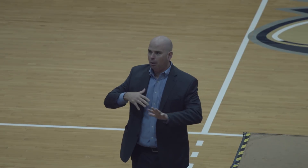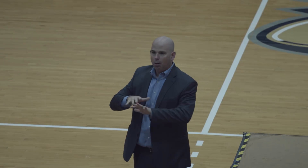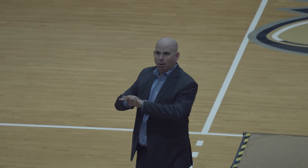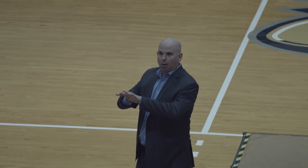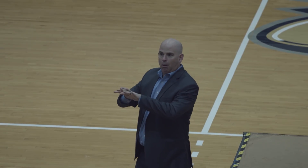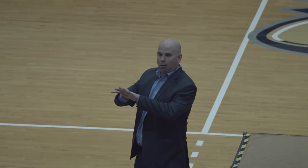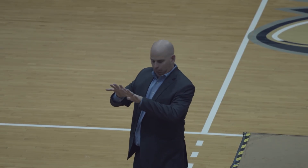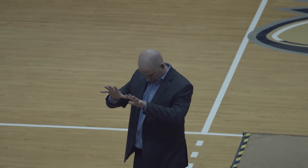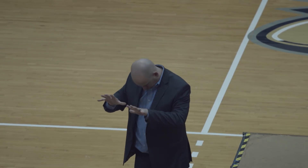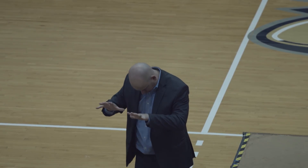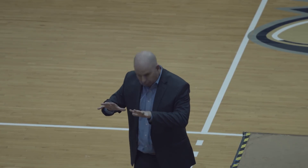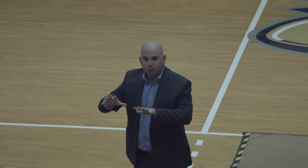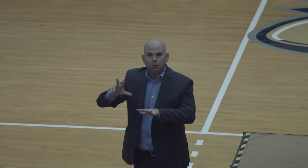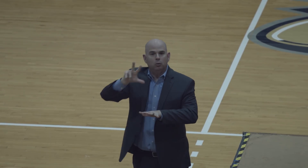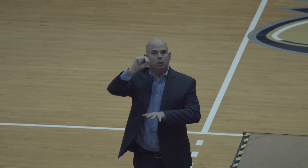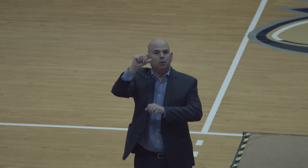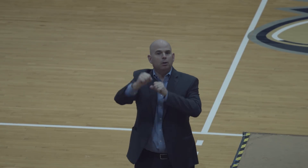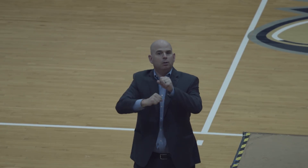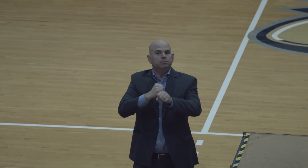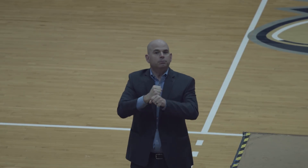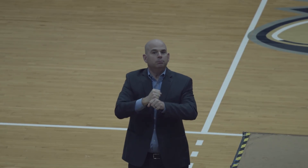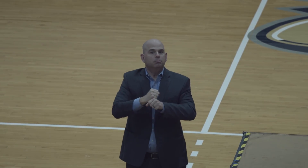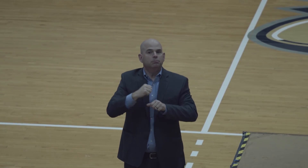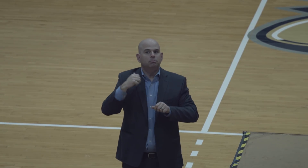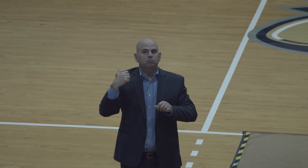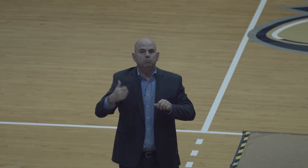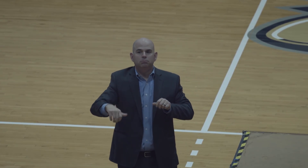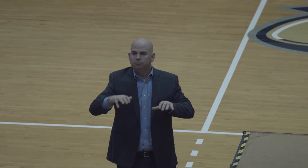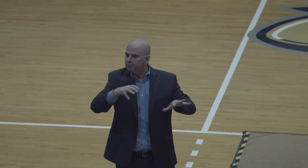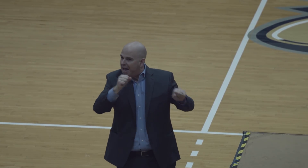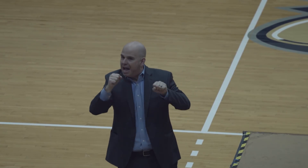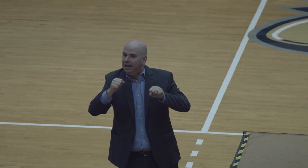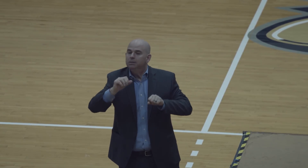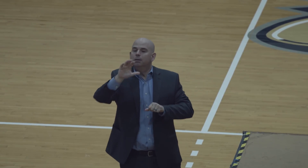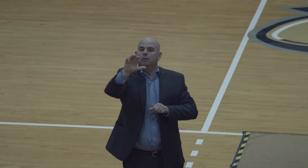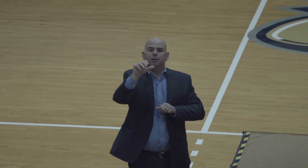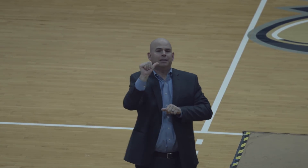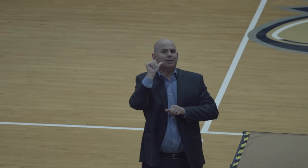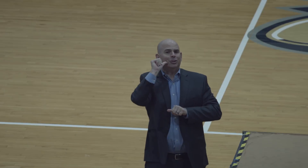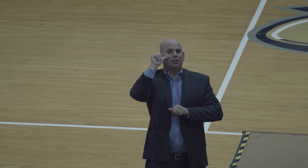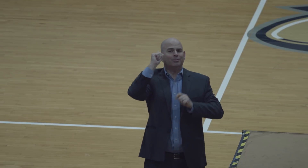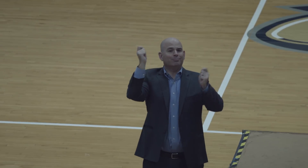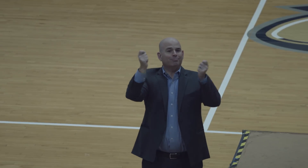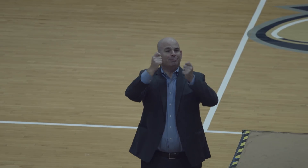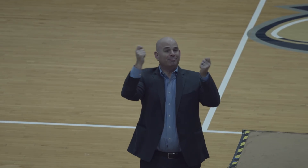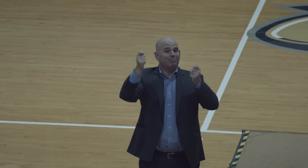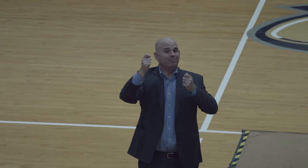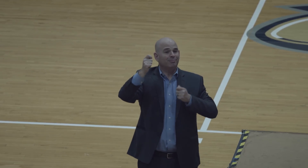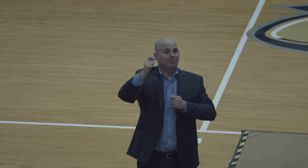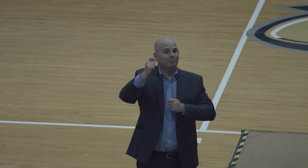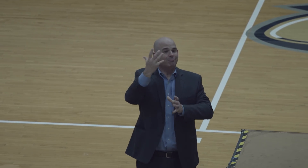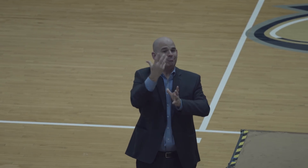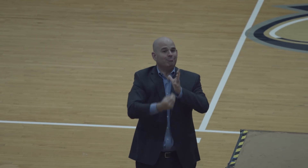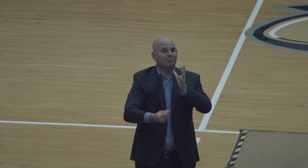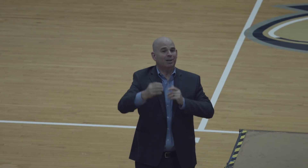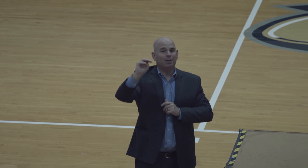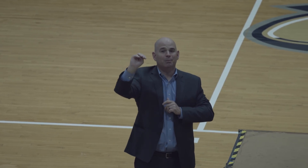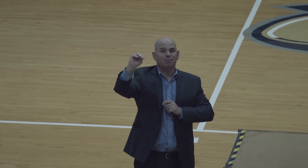into the field, and off we marched. 30 years have passed since that time, almost the blink of an eye.